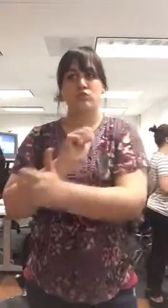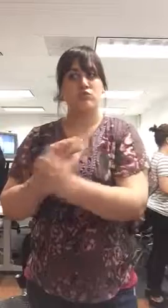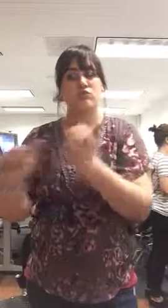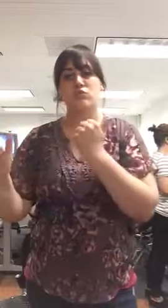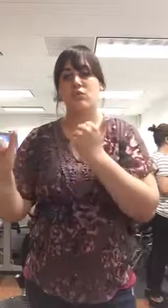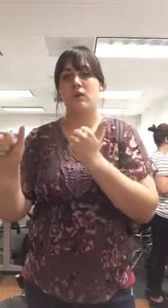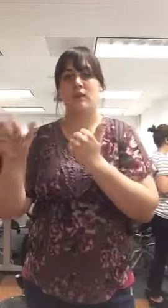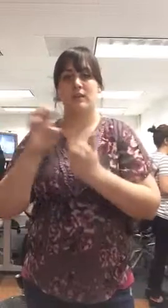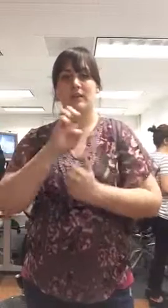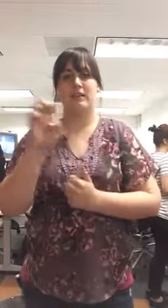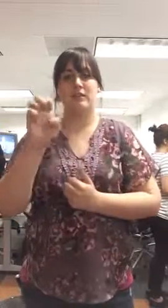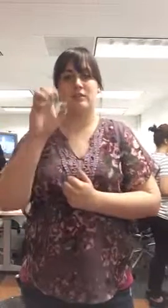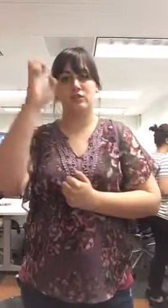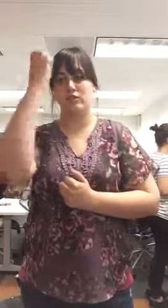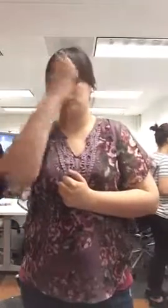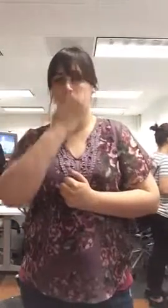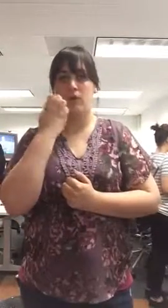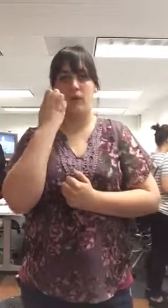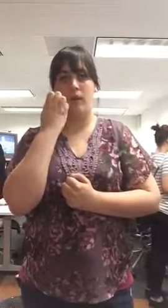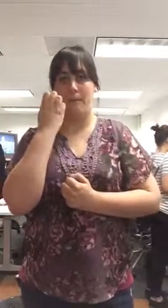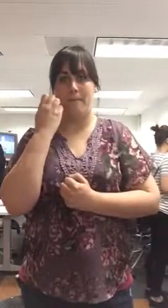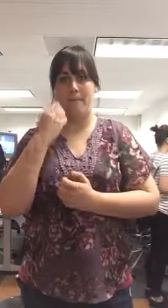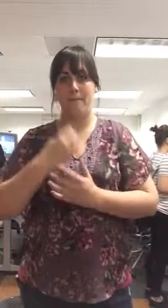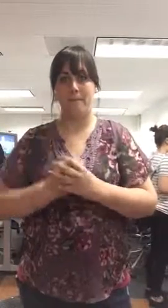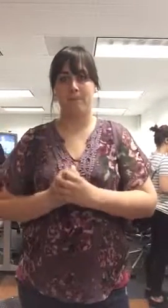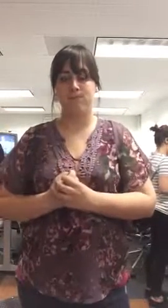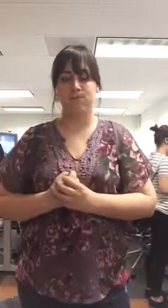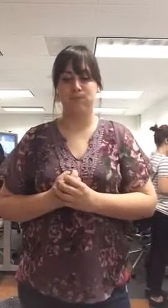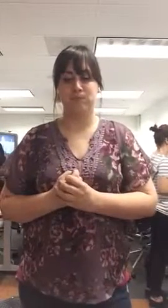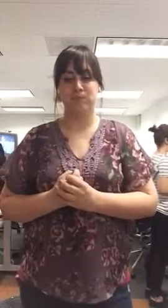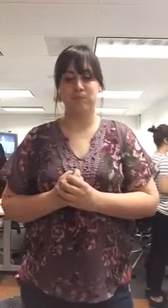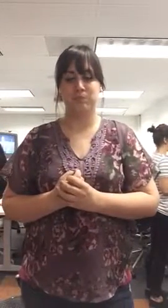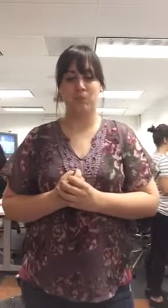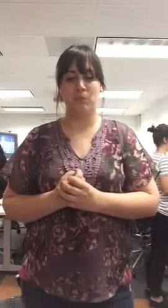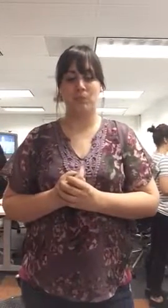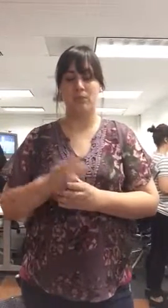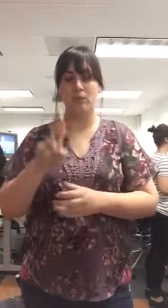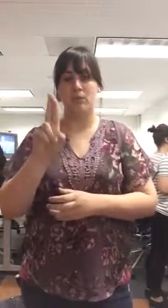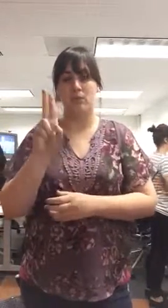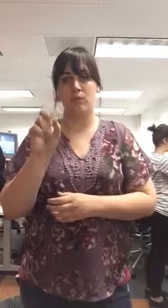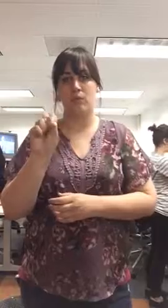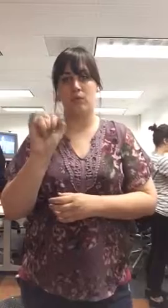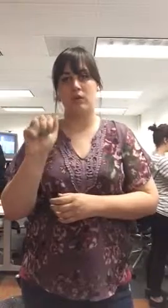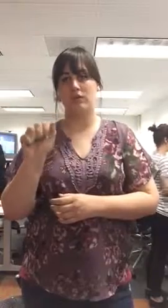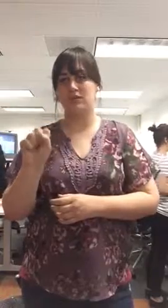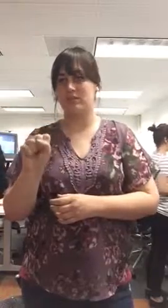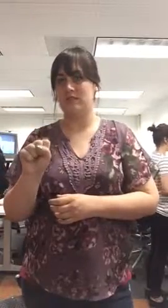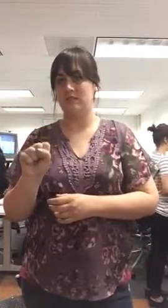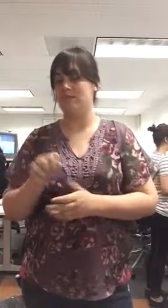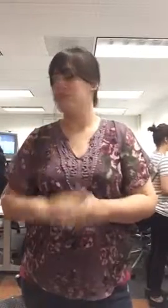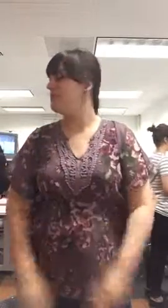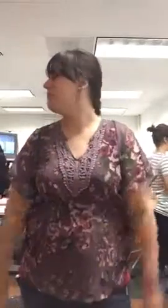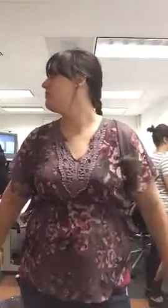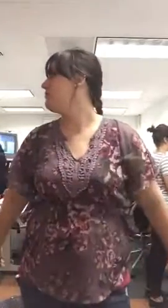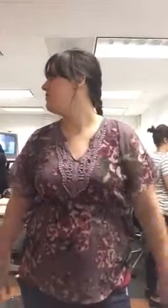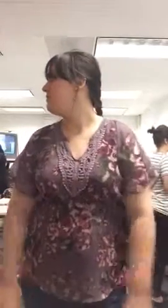Europe. They looted it effectively. Now, I'm sure the Russians say, hey, we didn't loot it. We're just taking back what you guys destroyed. And it